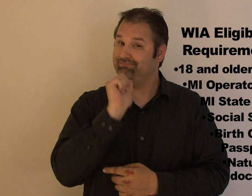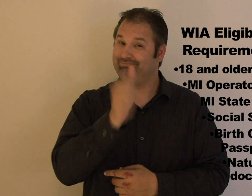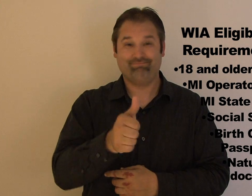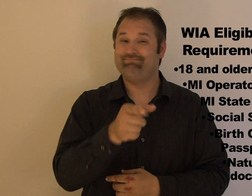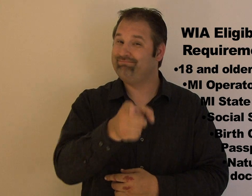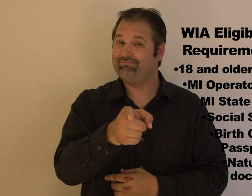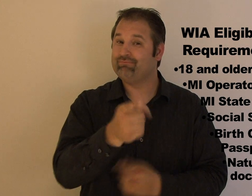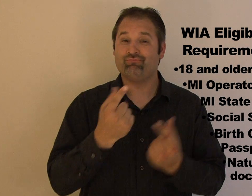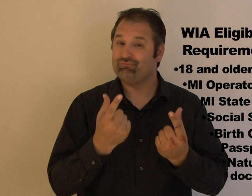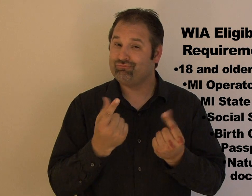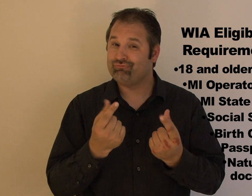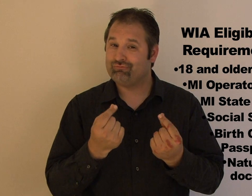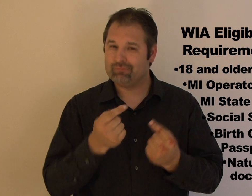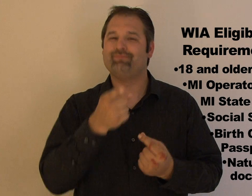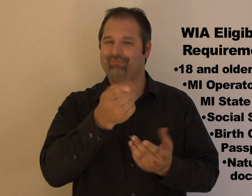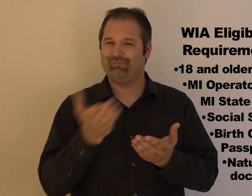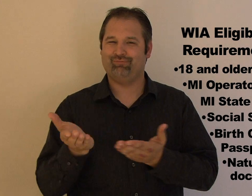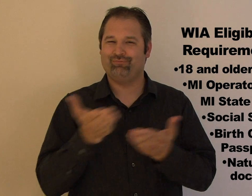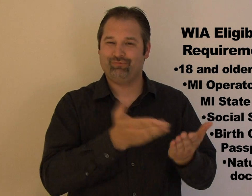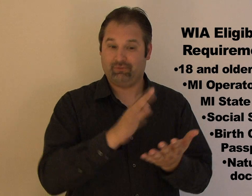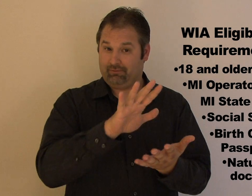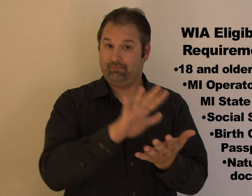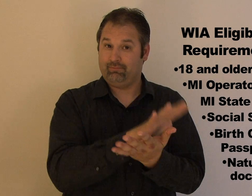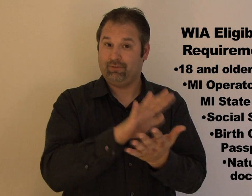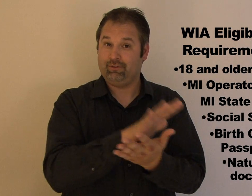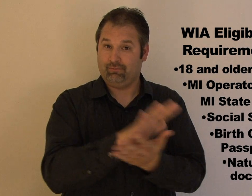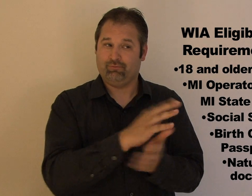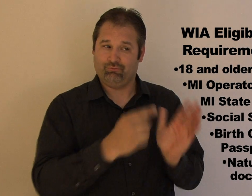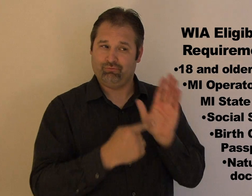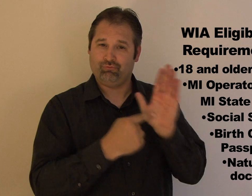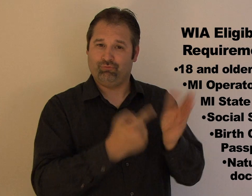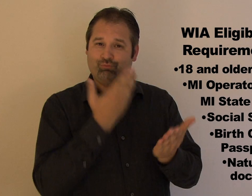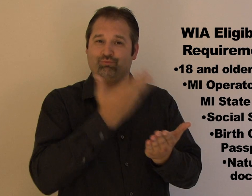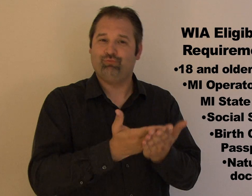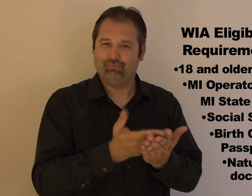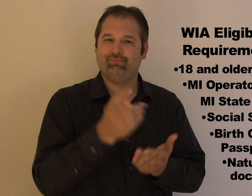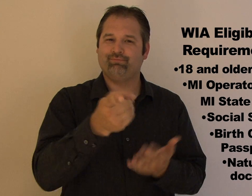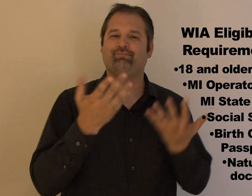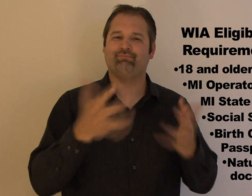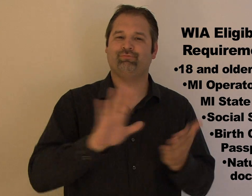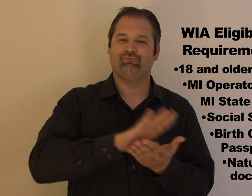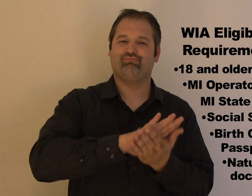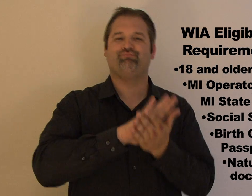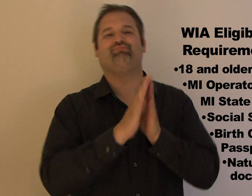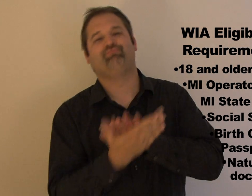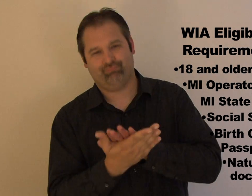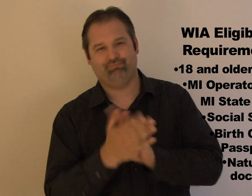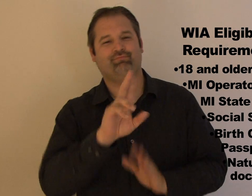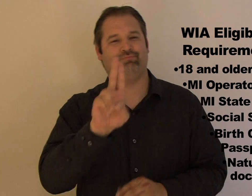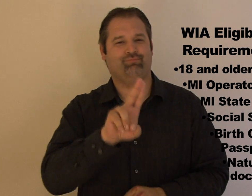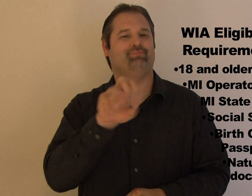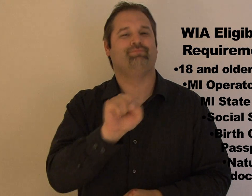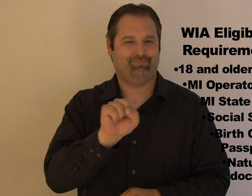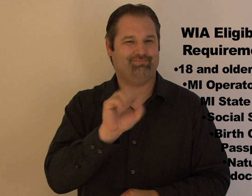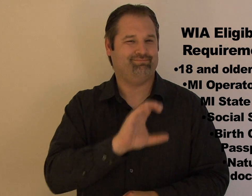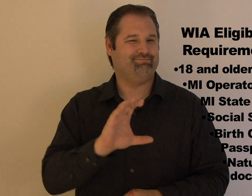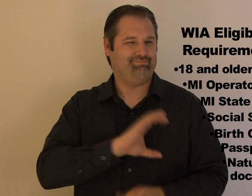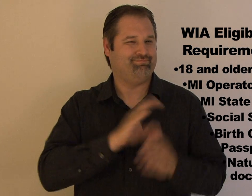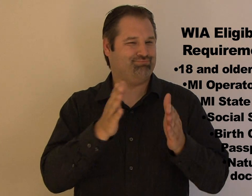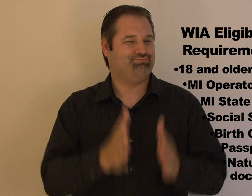If you were not born in the United States, then bring your naturalization documents, proving that you are a U.S. citizen.